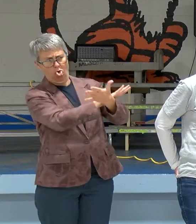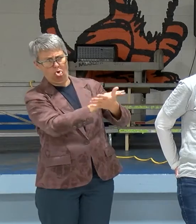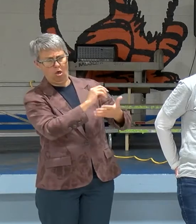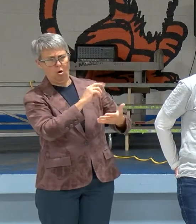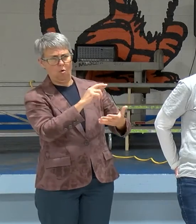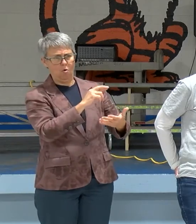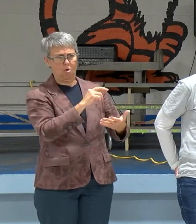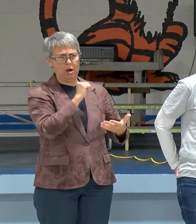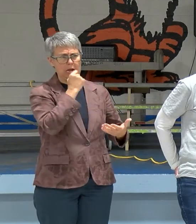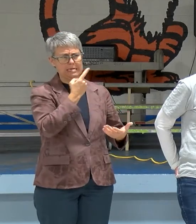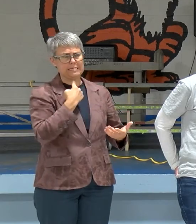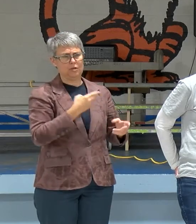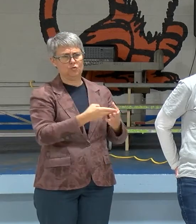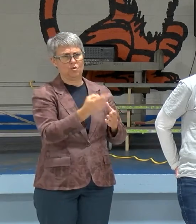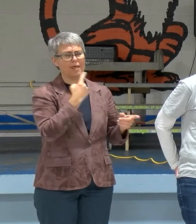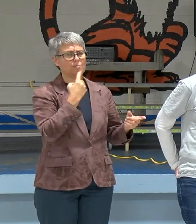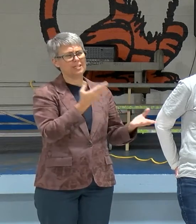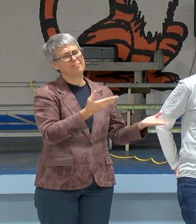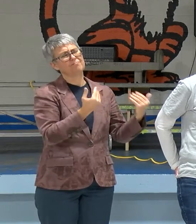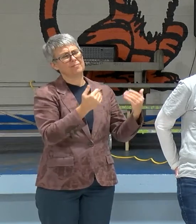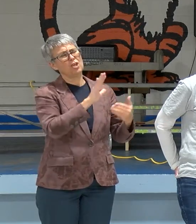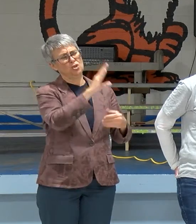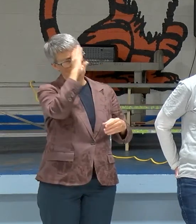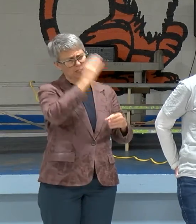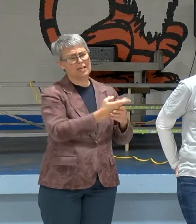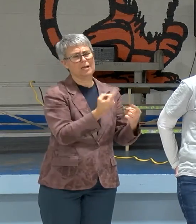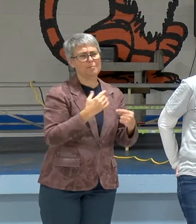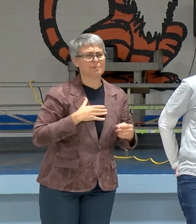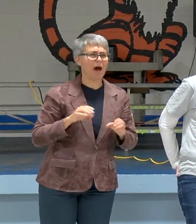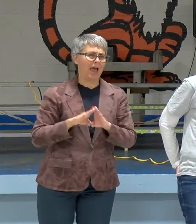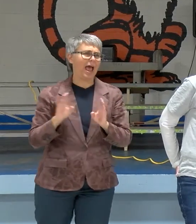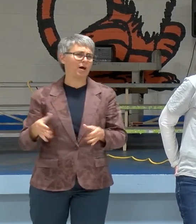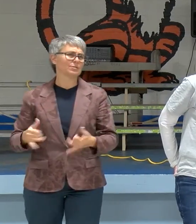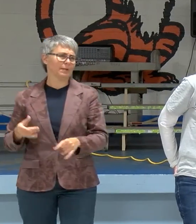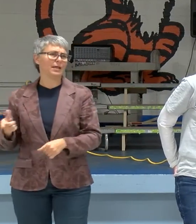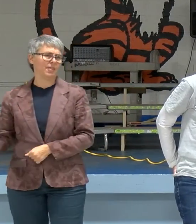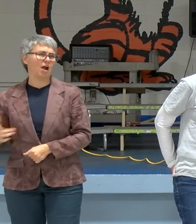truthful, I would say, you know, why don't you have James come over to my house and play?